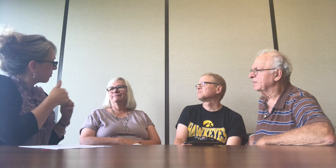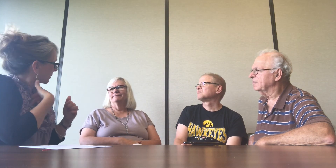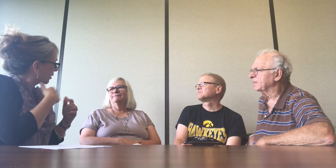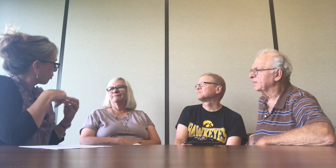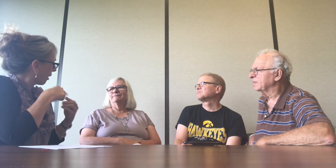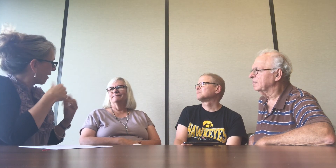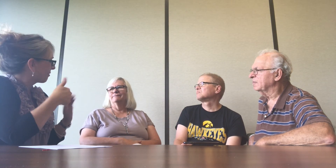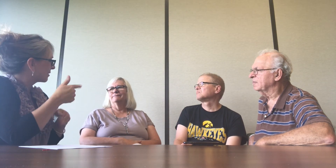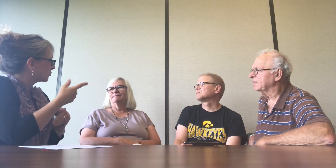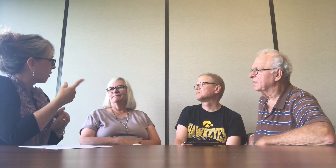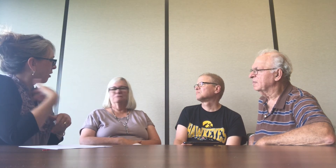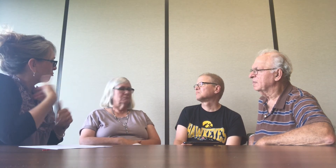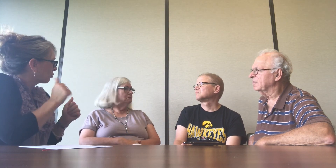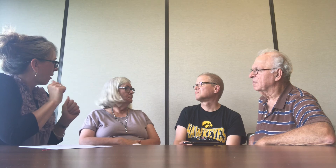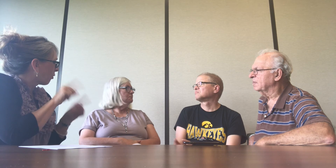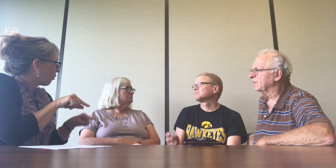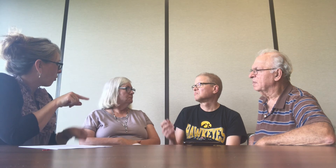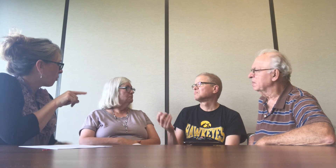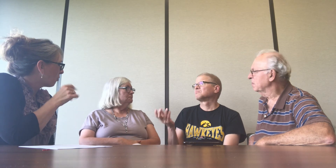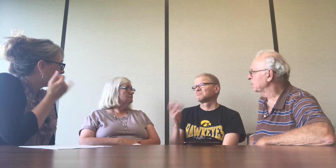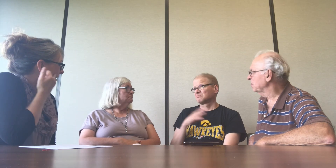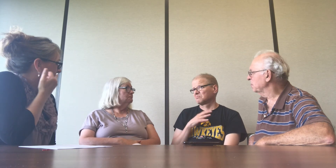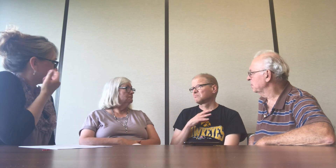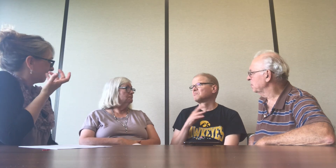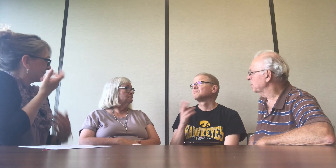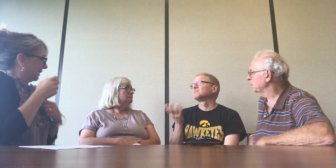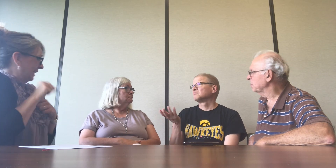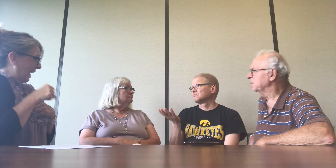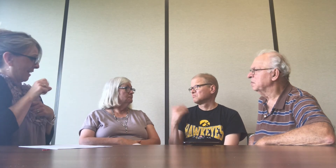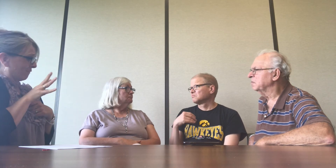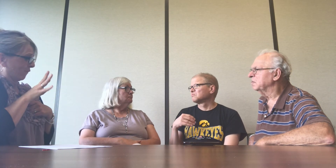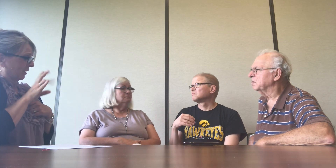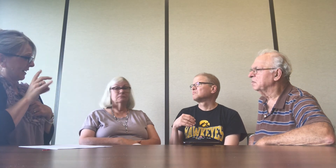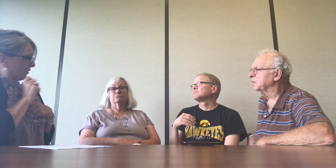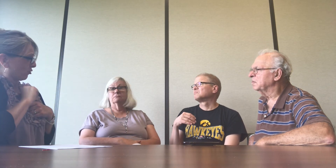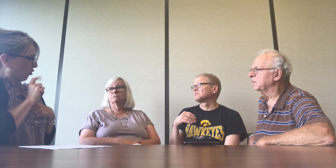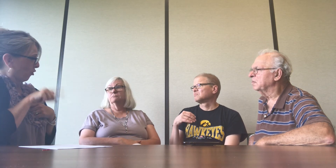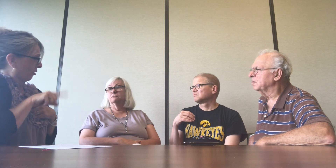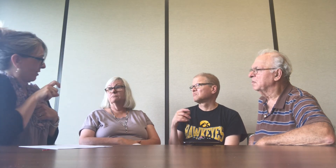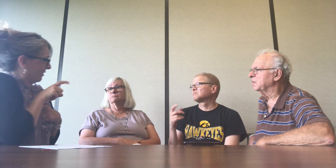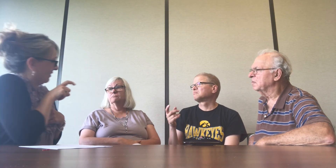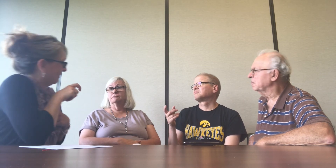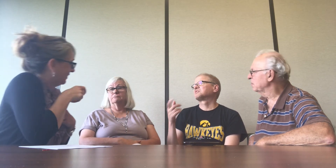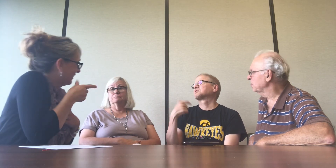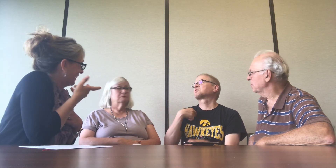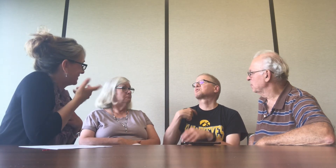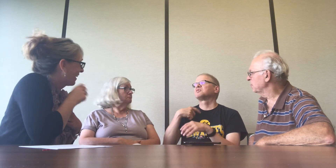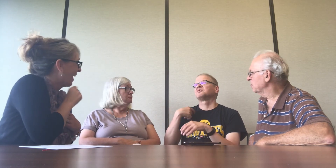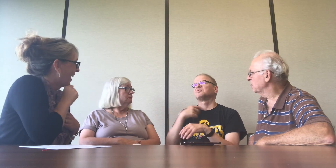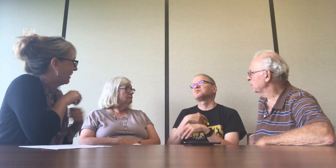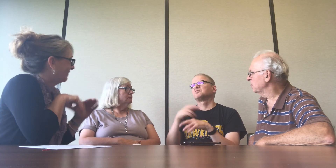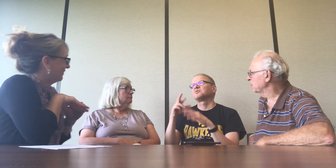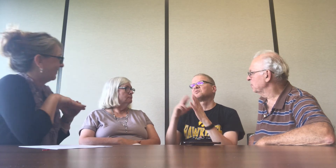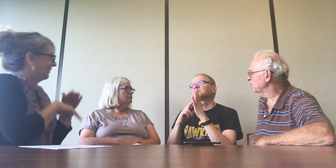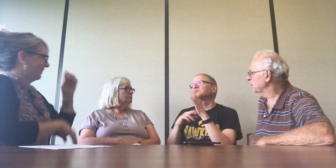us. Jennifer, can you let me know when the next one is, and I will try to attend, if I'm allowed as a